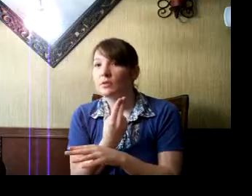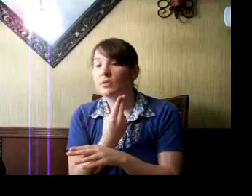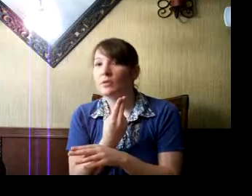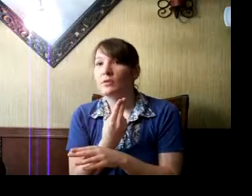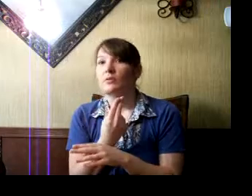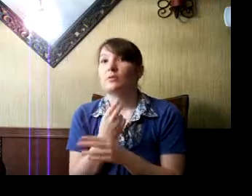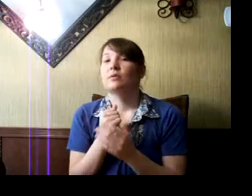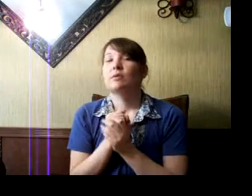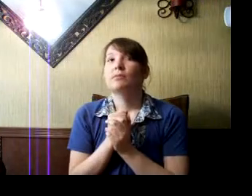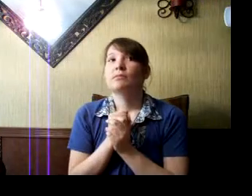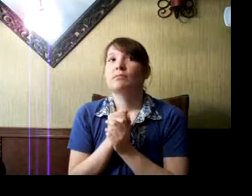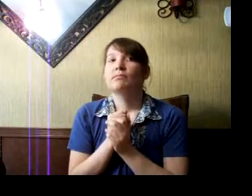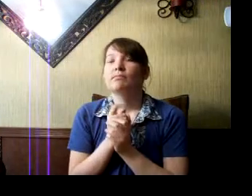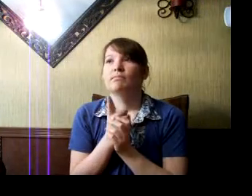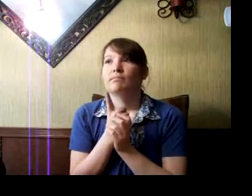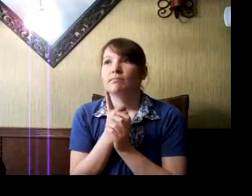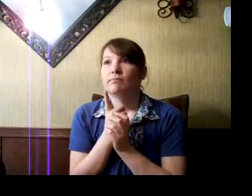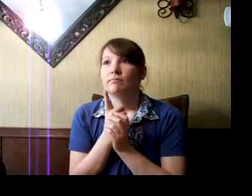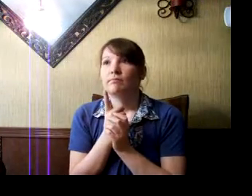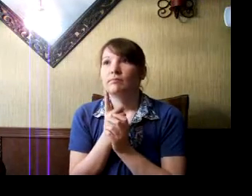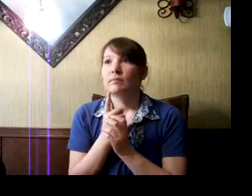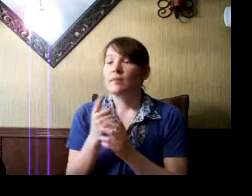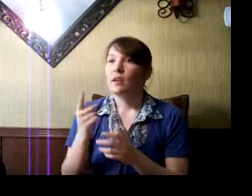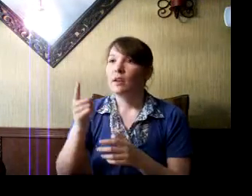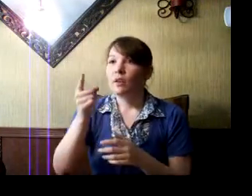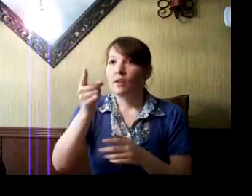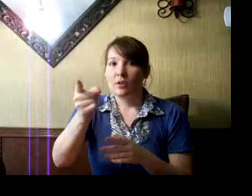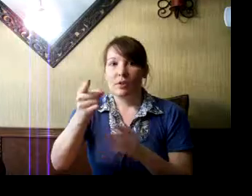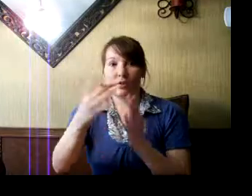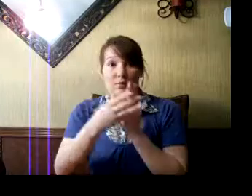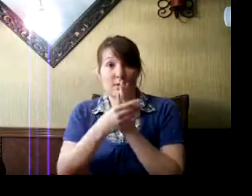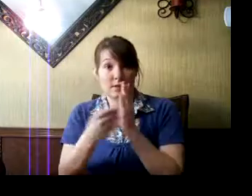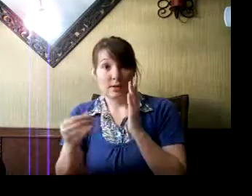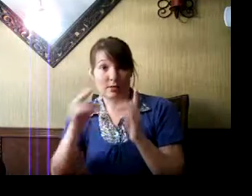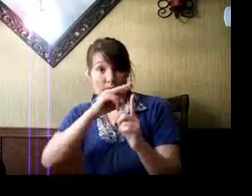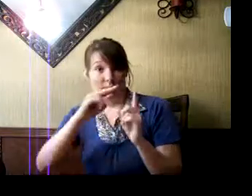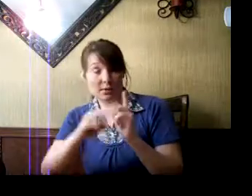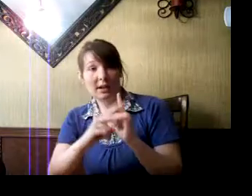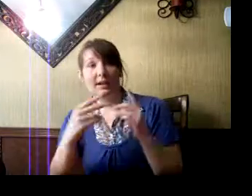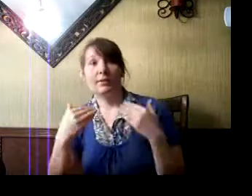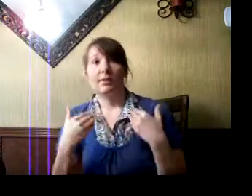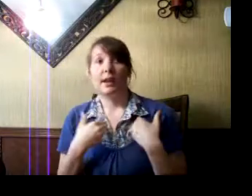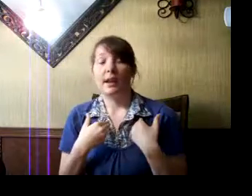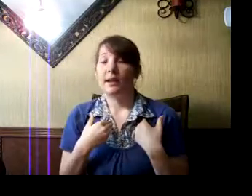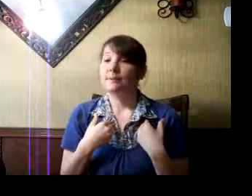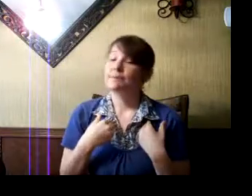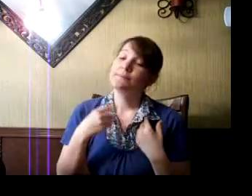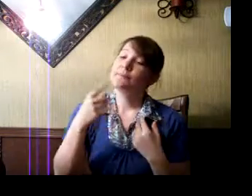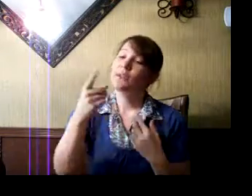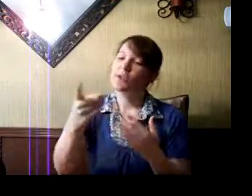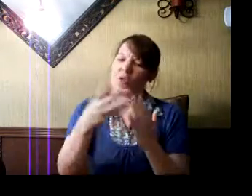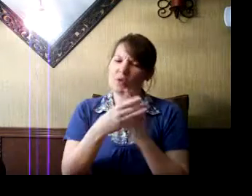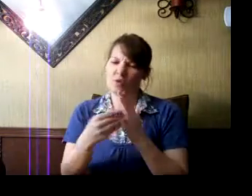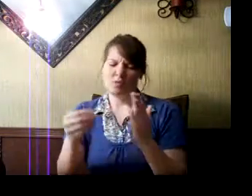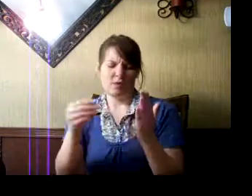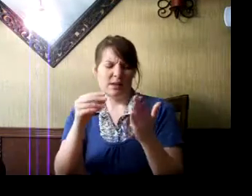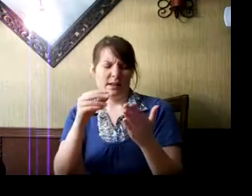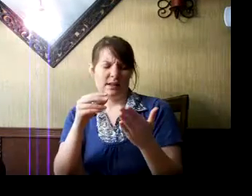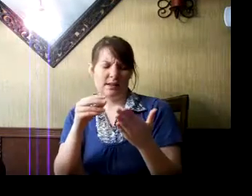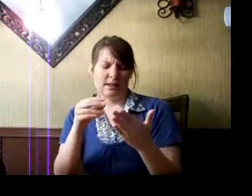specialist, coming from a skill-centered type of model, I'm going to identify those reading skills that are important to my